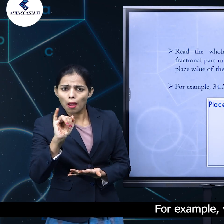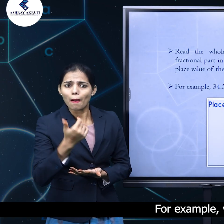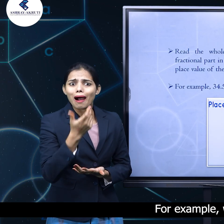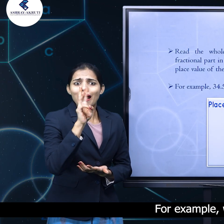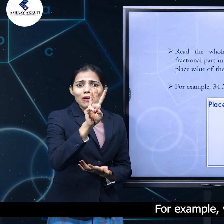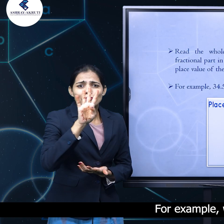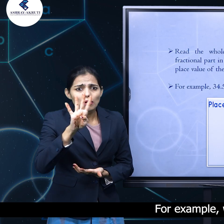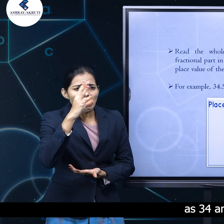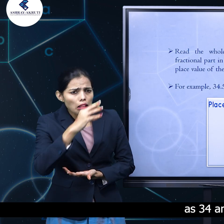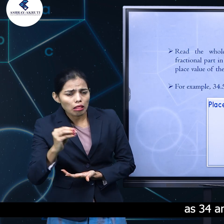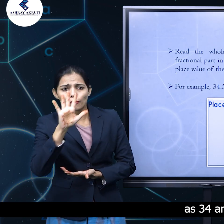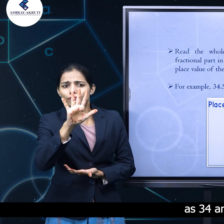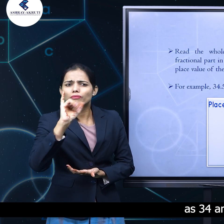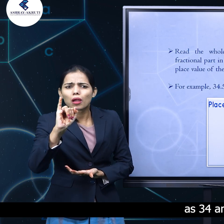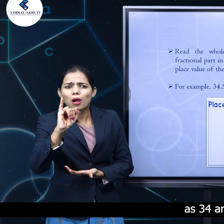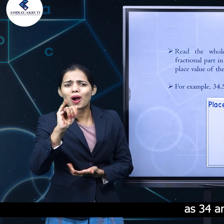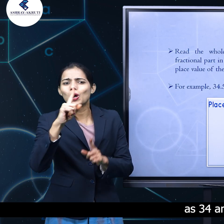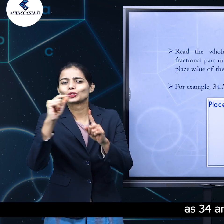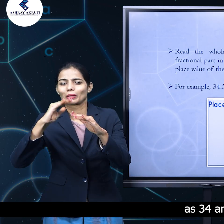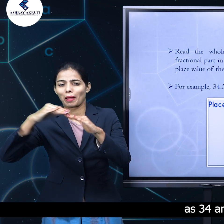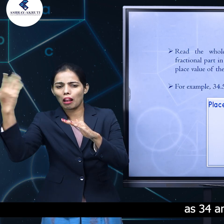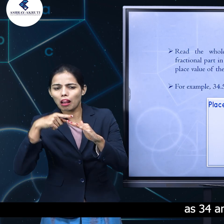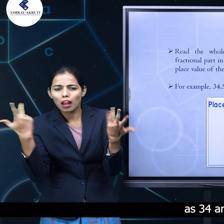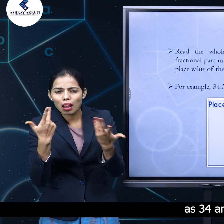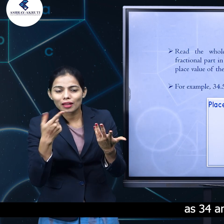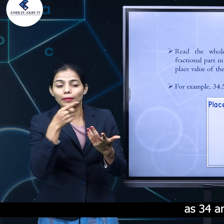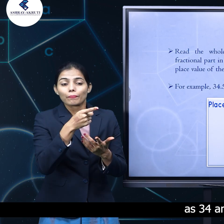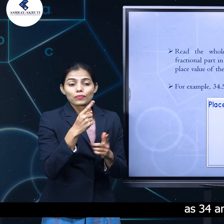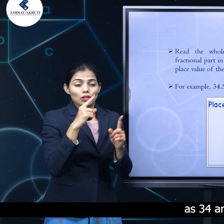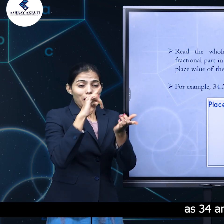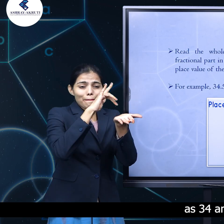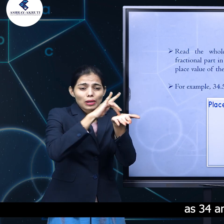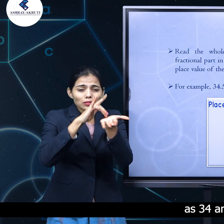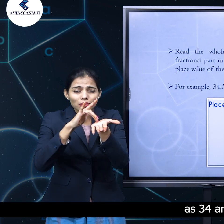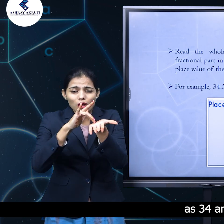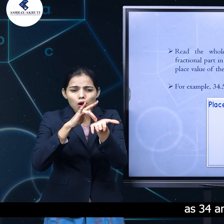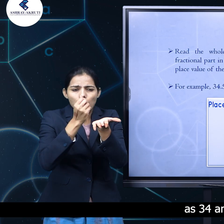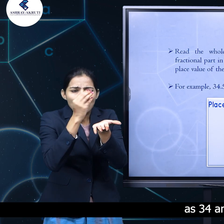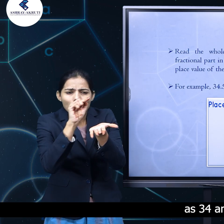34.56 as 34 and 56 hundredths.